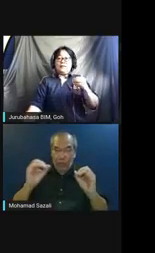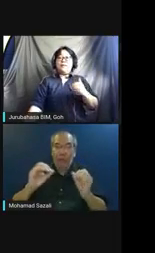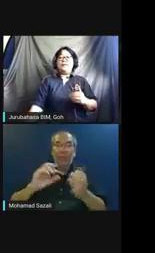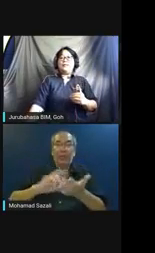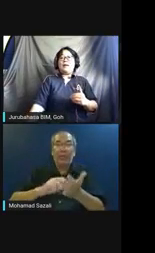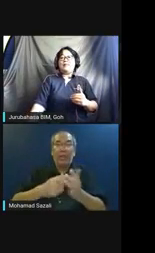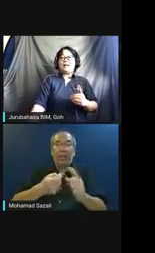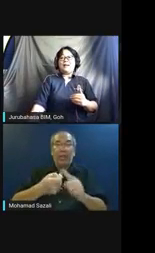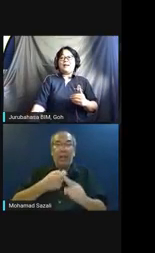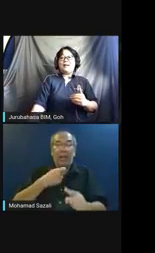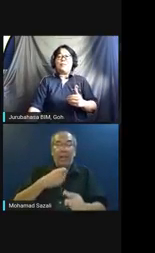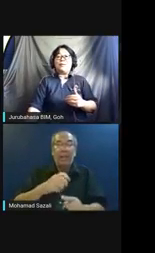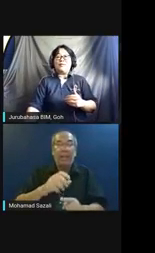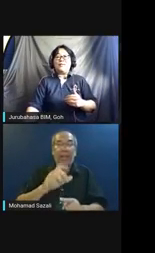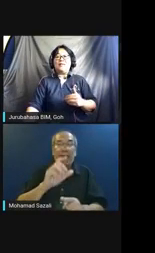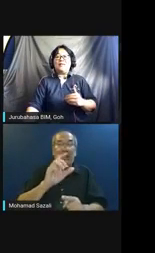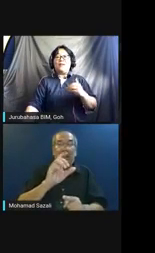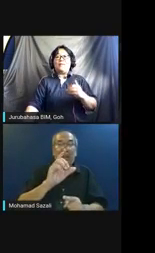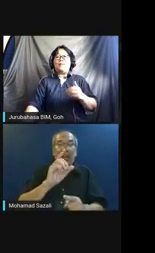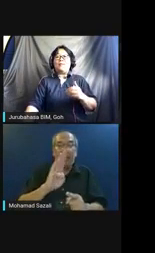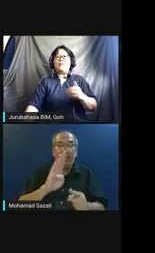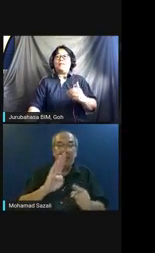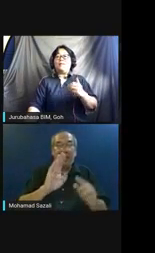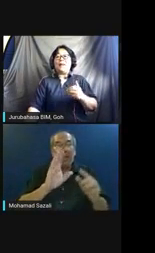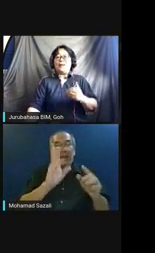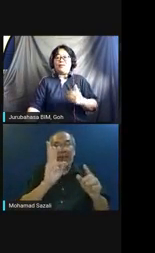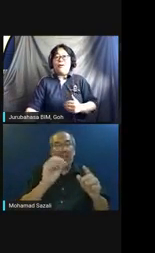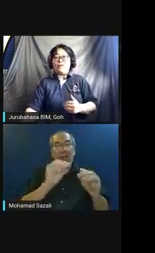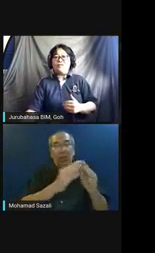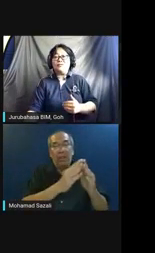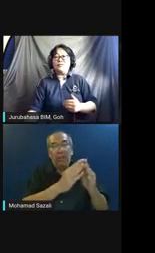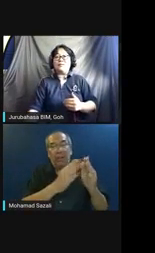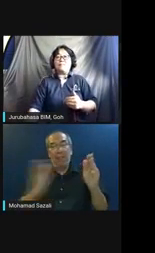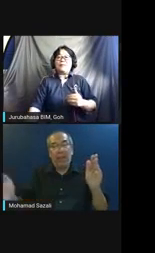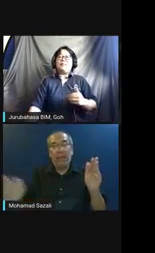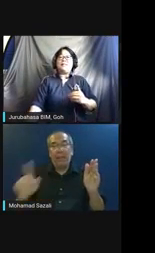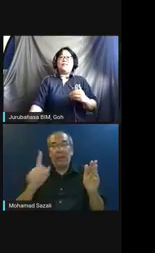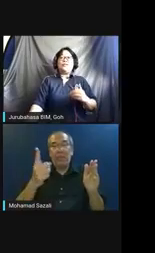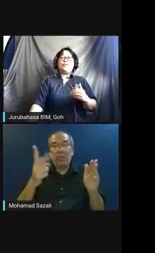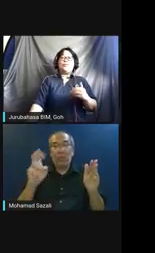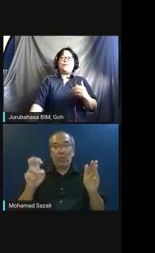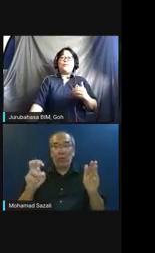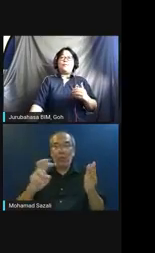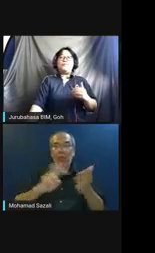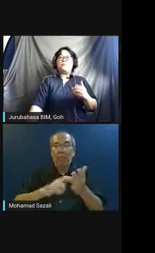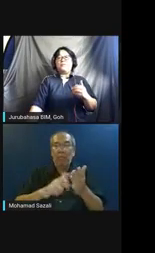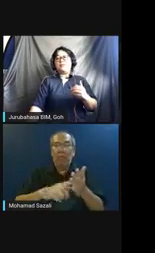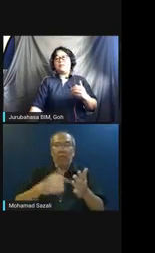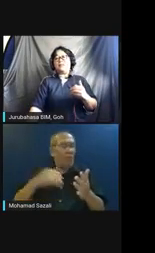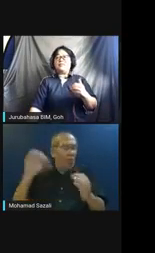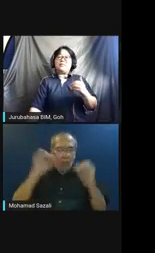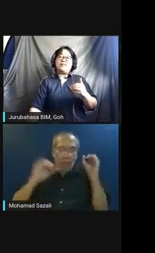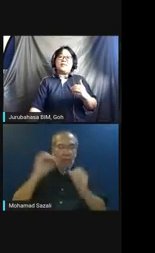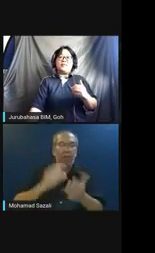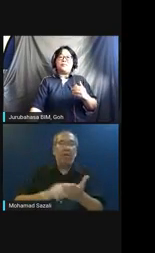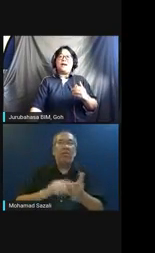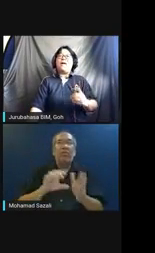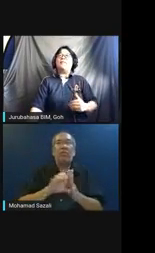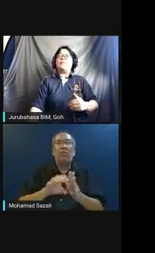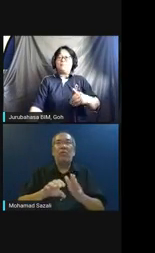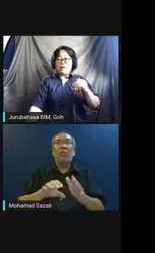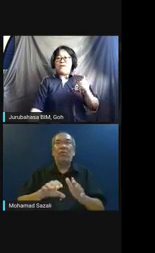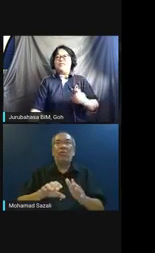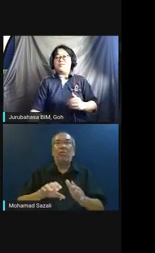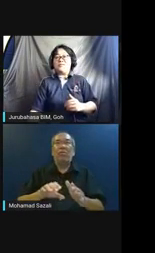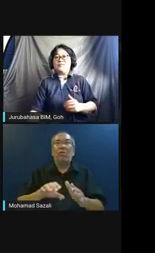So the other category, when they say not able to hear at all, basically those who are from 50, 60 decibel